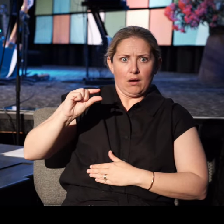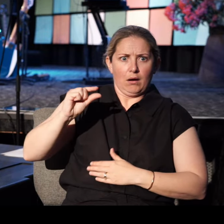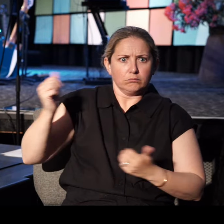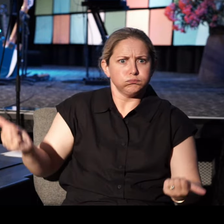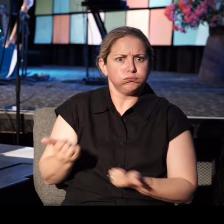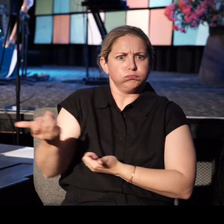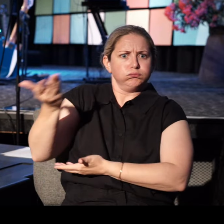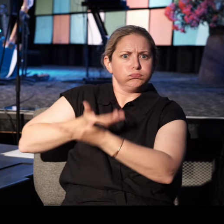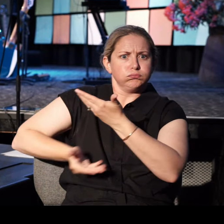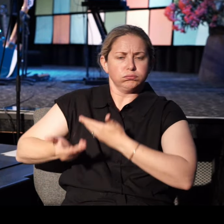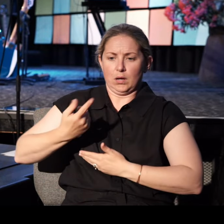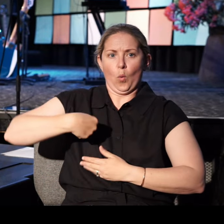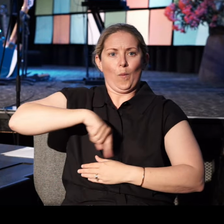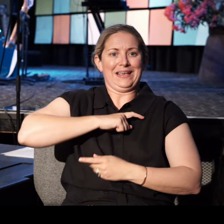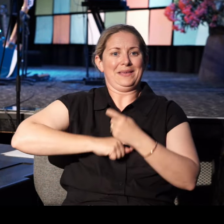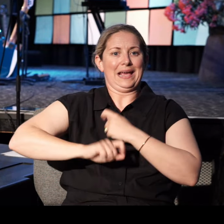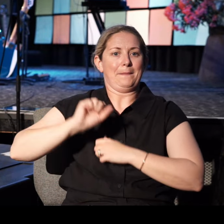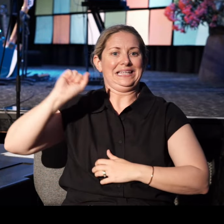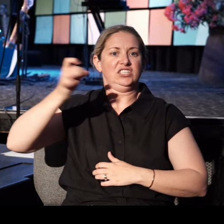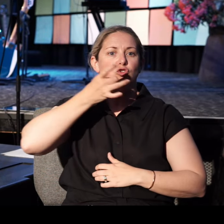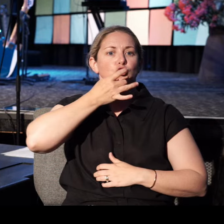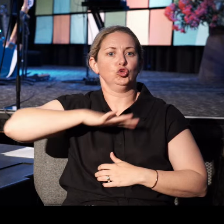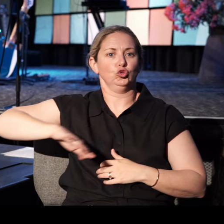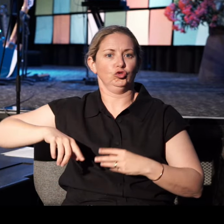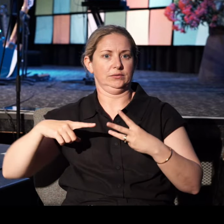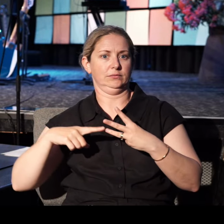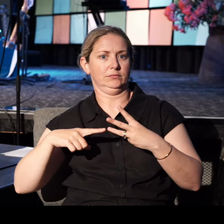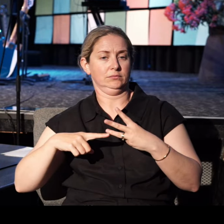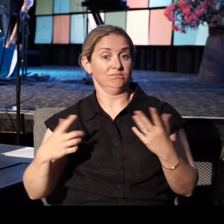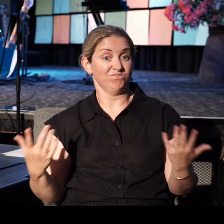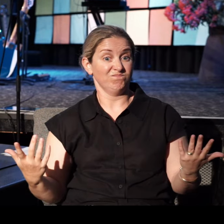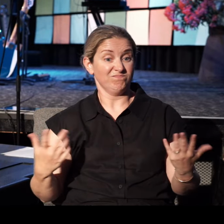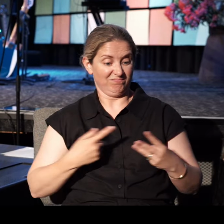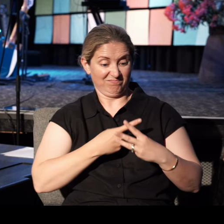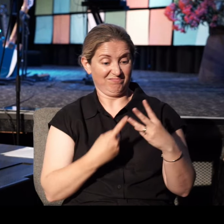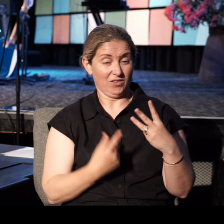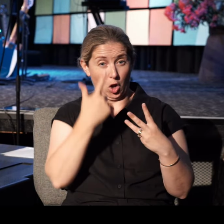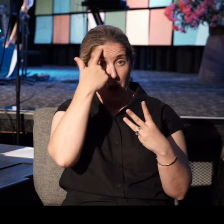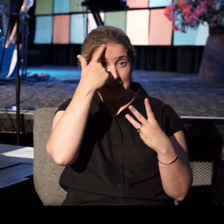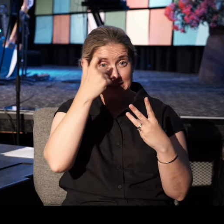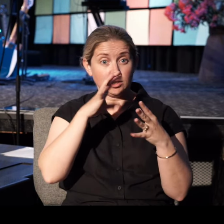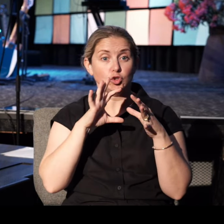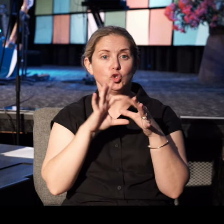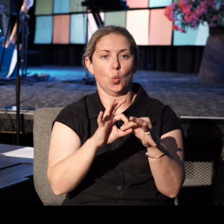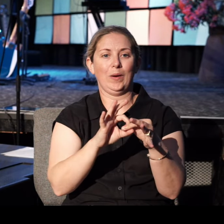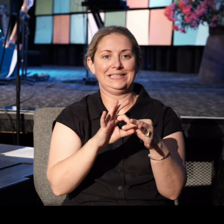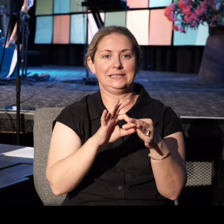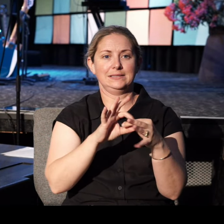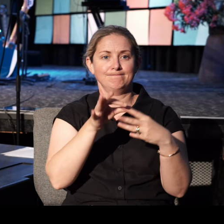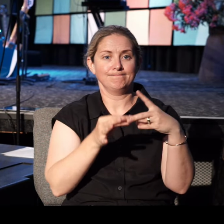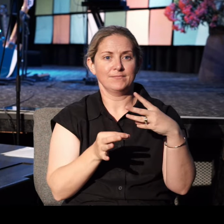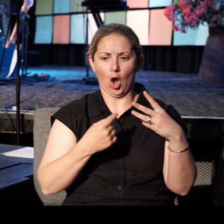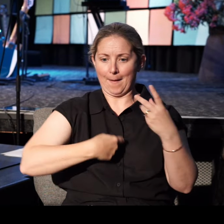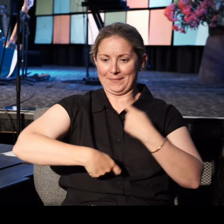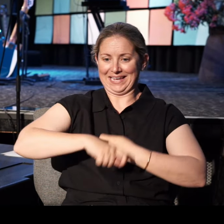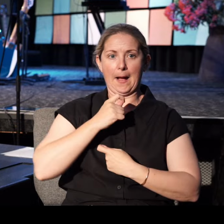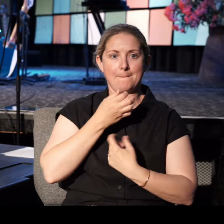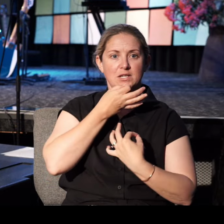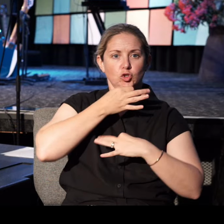that we should be called the children of God. And it's important that those ideas are joined, because that you become a child of God is only because of the love of